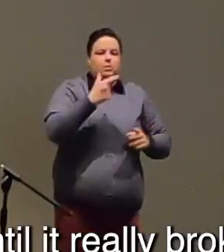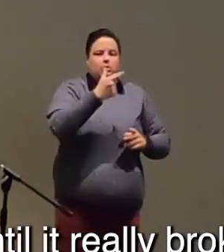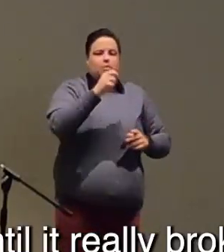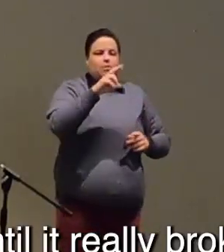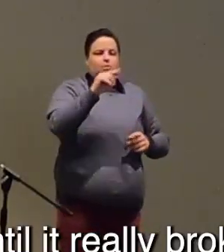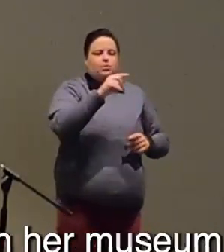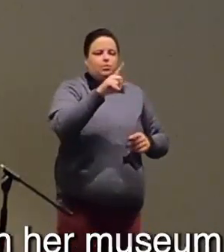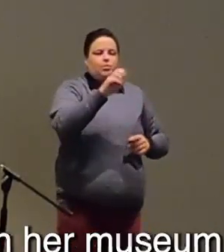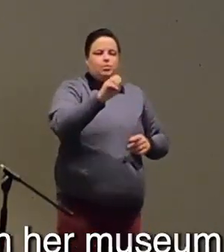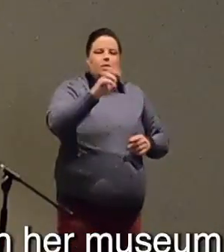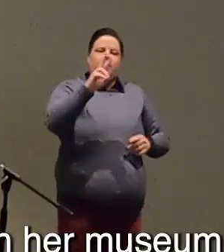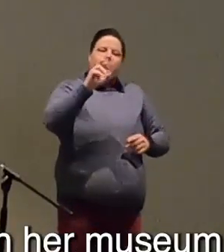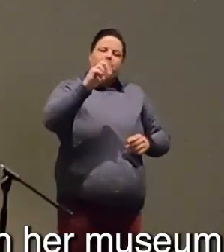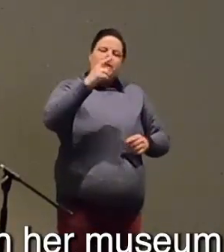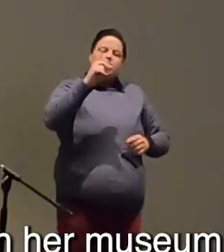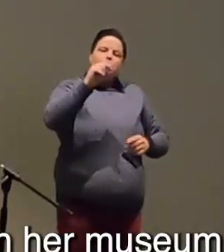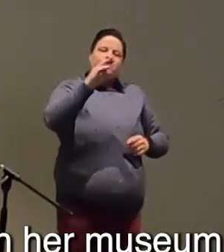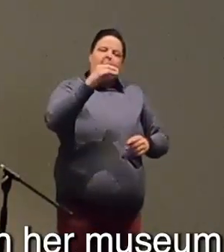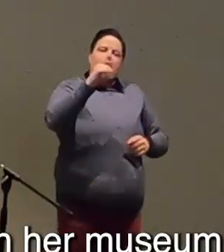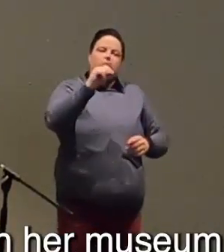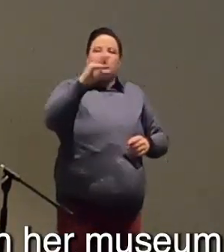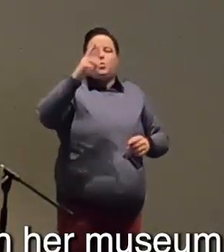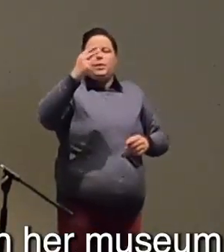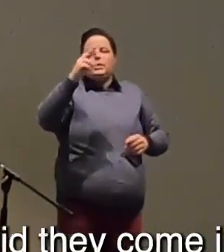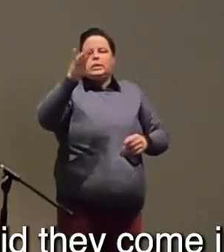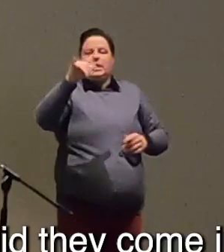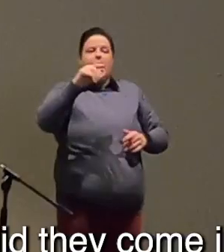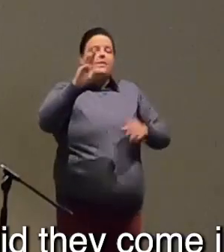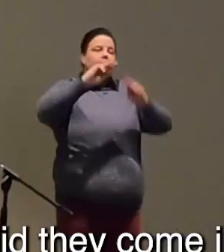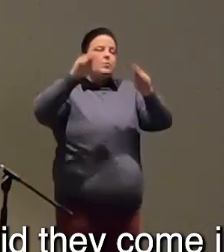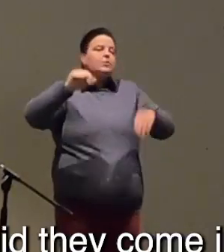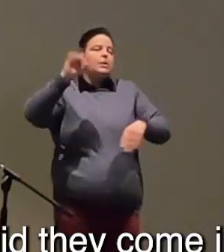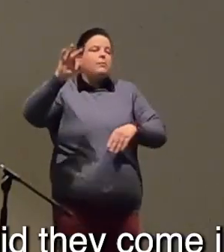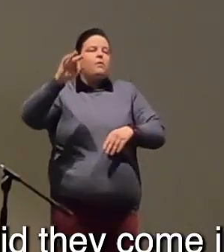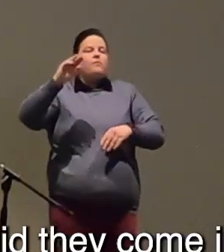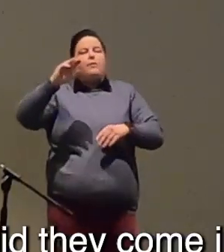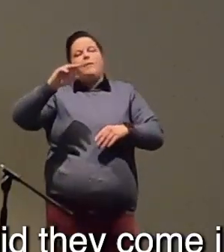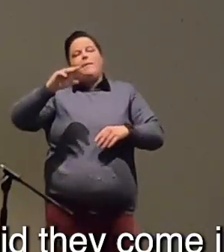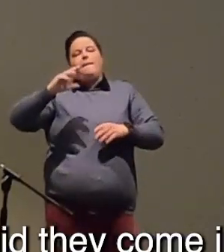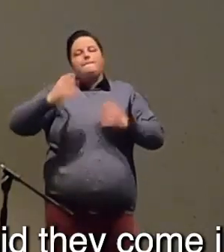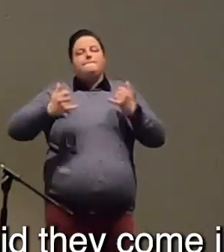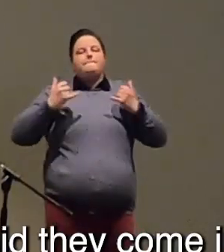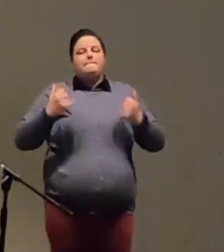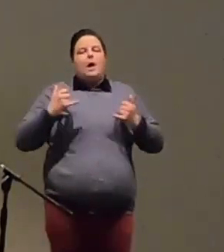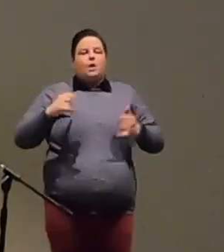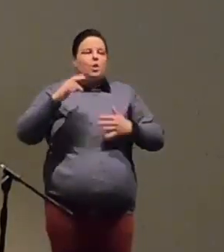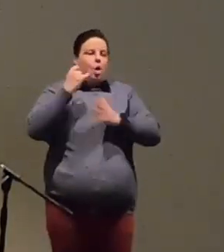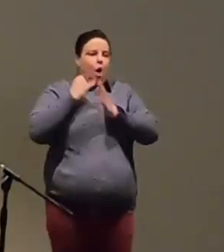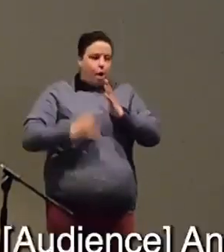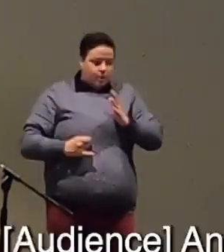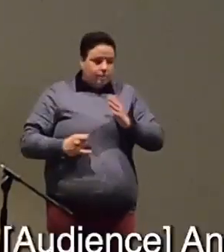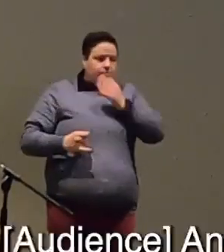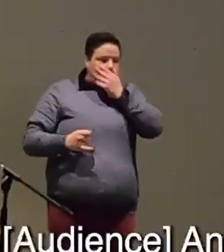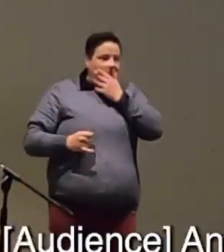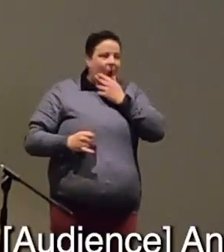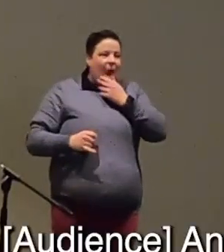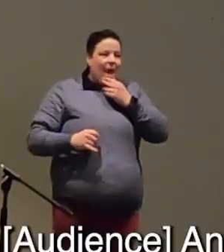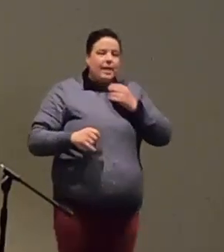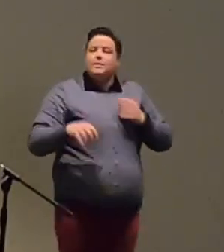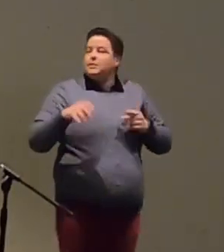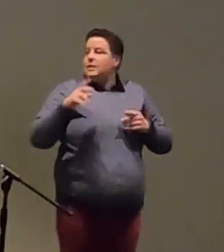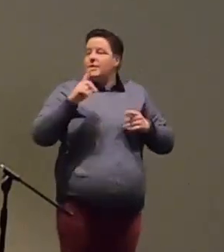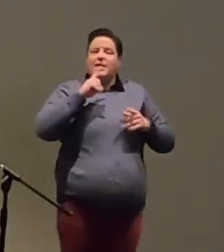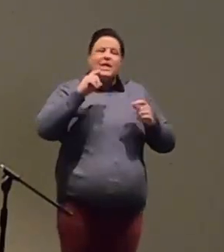Gertrude Vanderbilt Whitney with her museum Yeah. and the Museum of Modern Art, did they come in the late 20s, early 30s? Yes. And really pulled this all